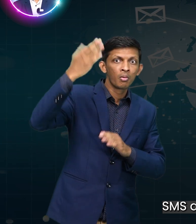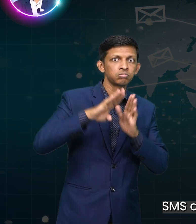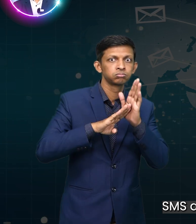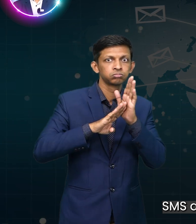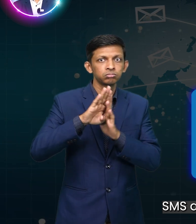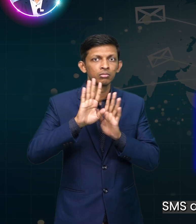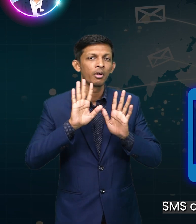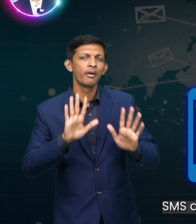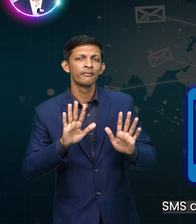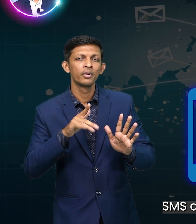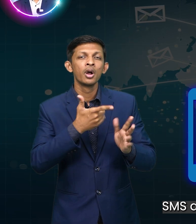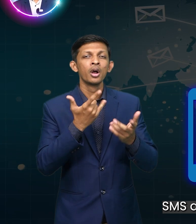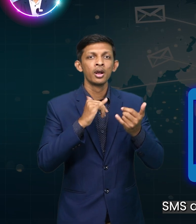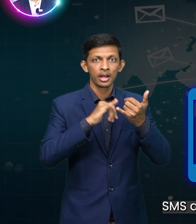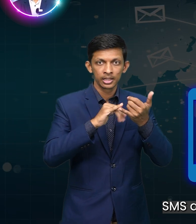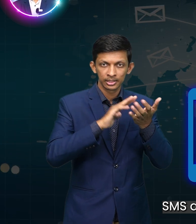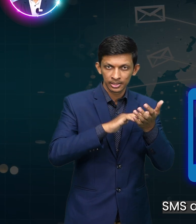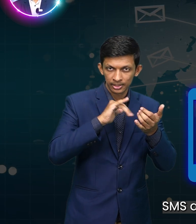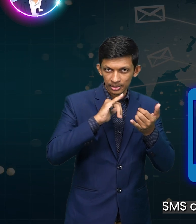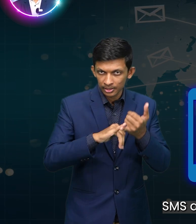SMS and email etiquettes.